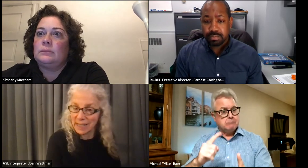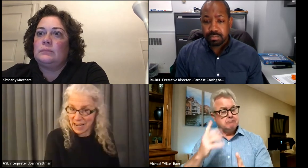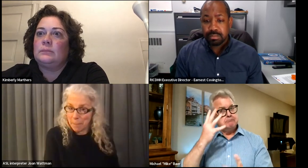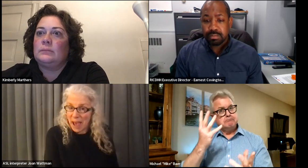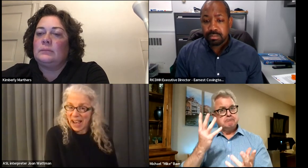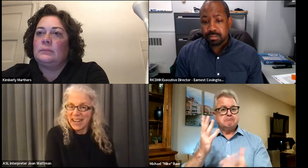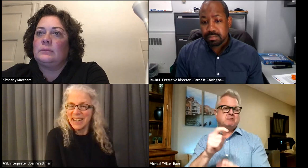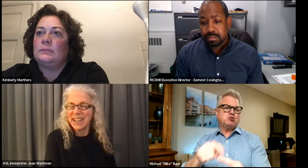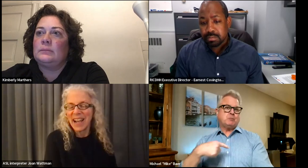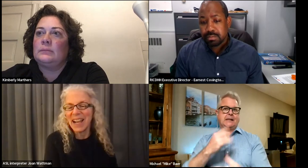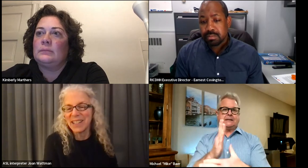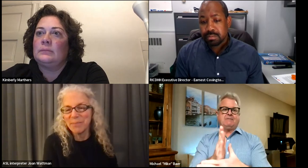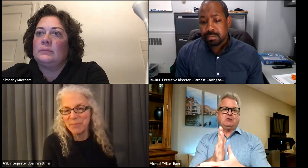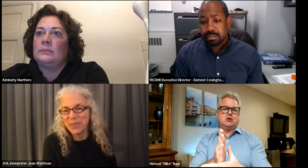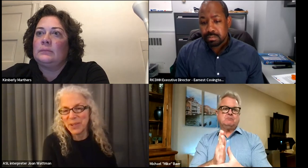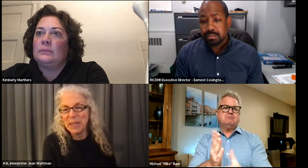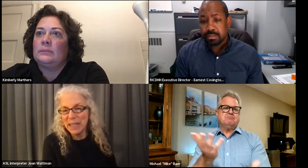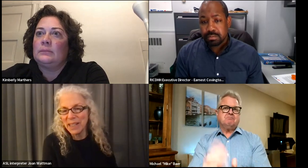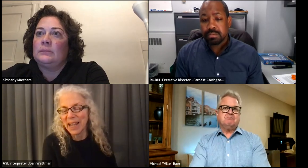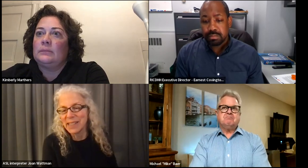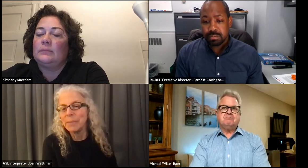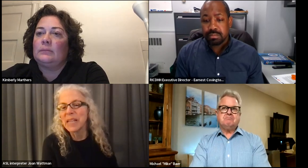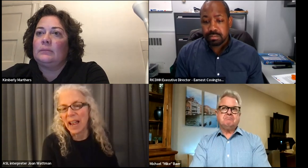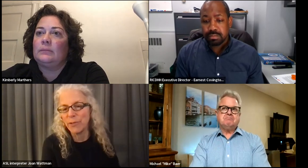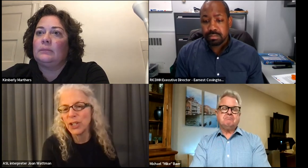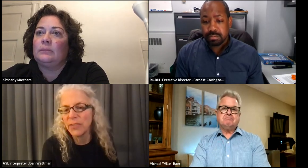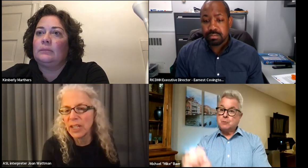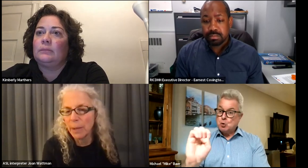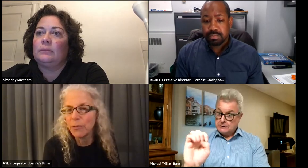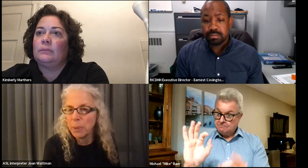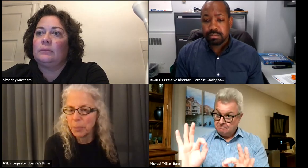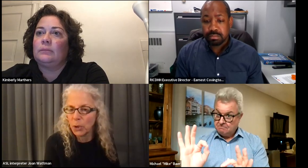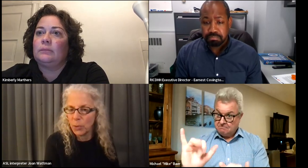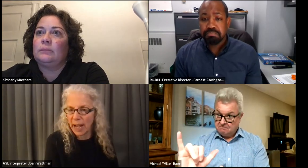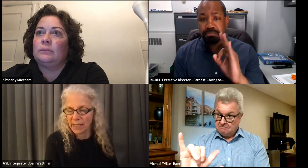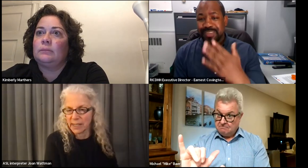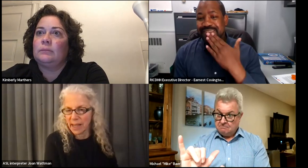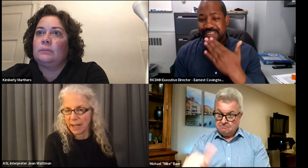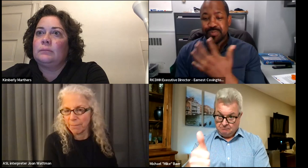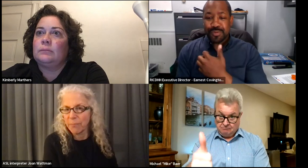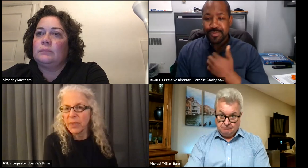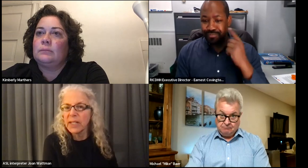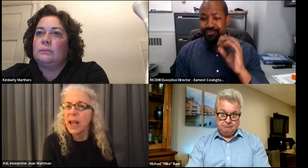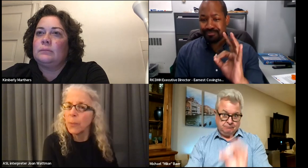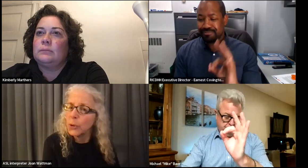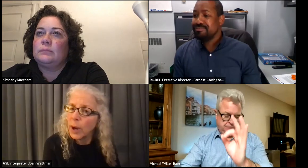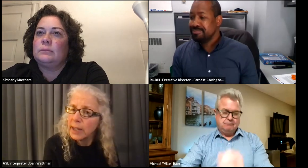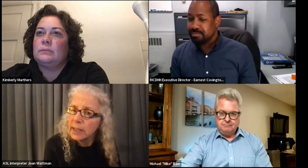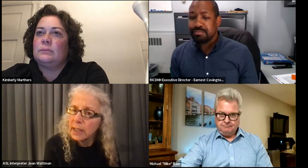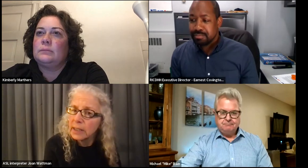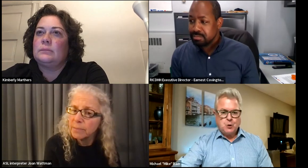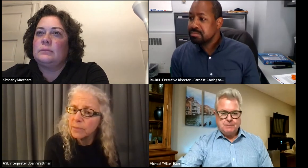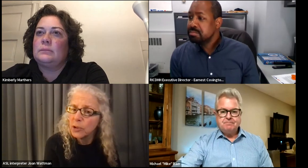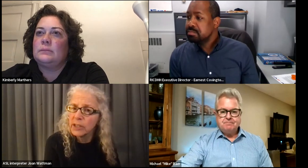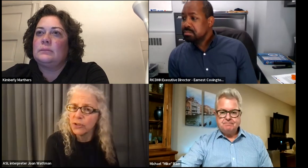me, that is not bad. To me, that seems average given the number of people who would access that. Is that what you